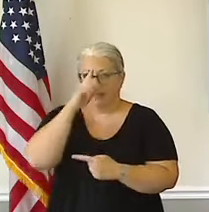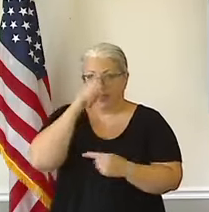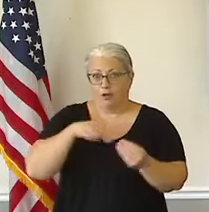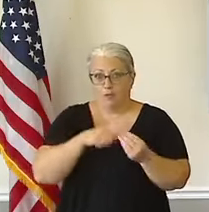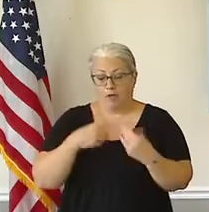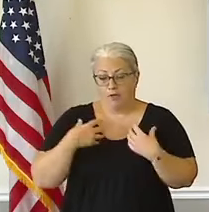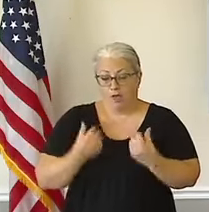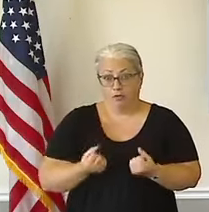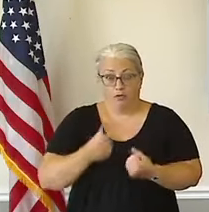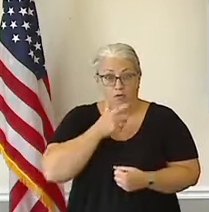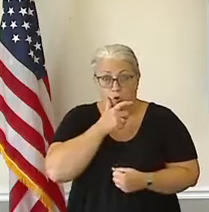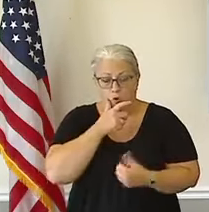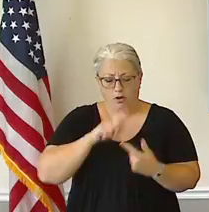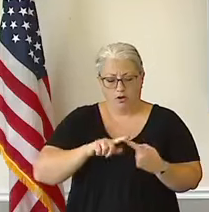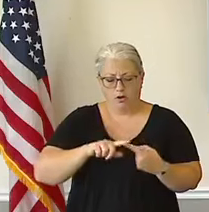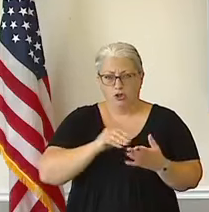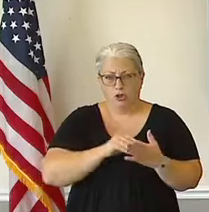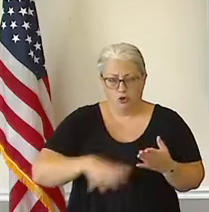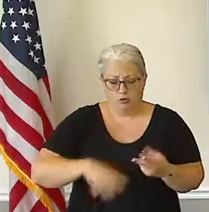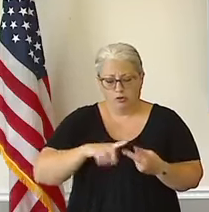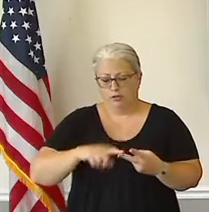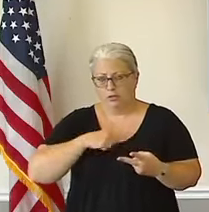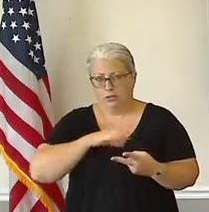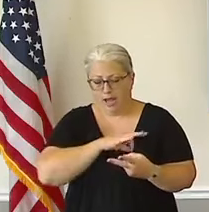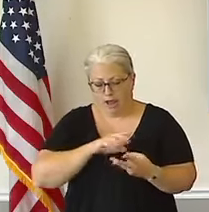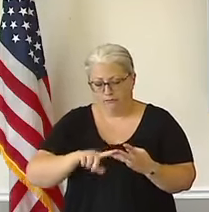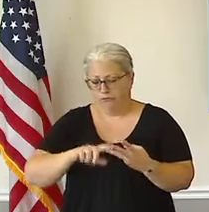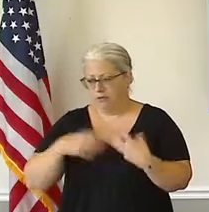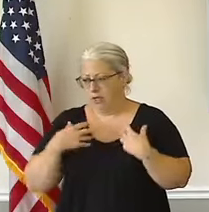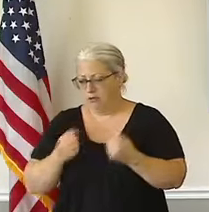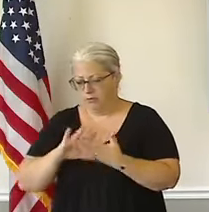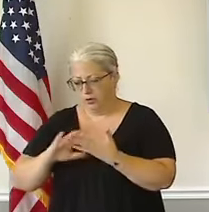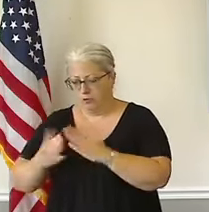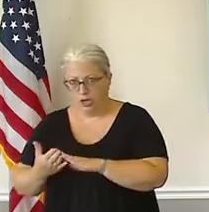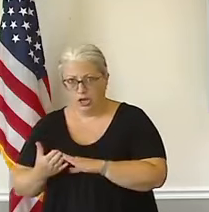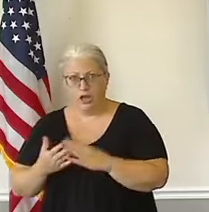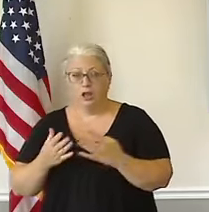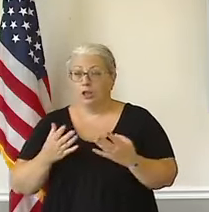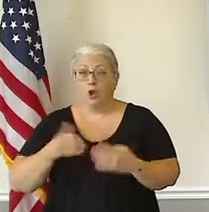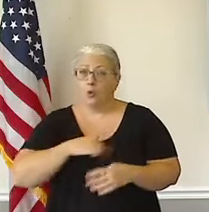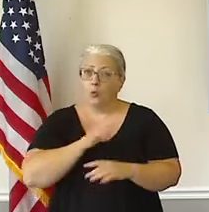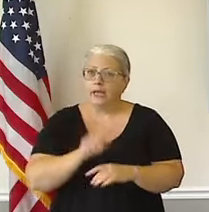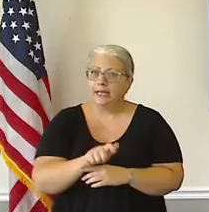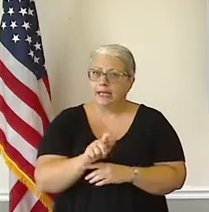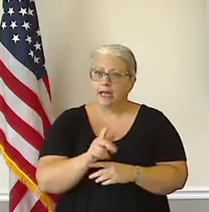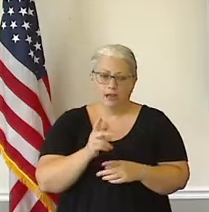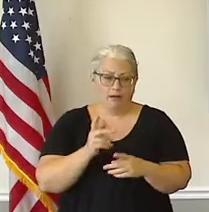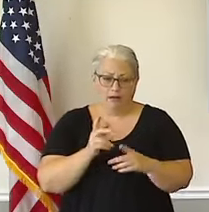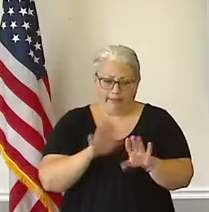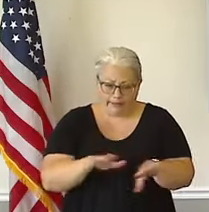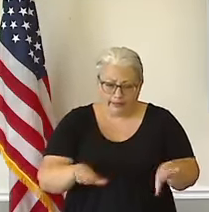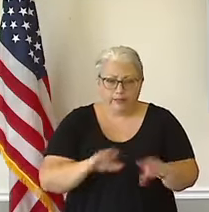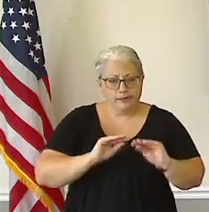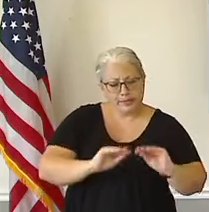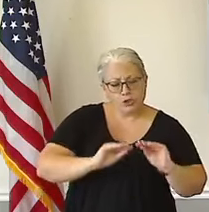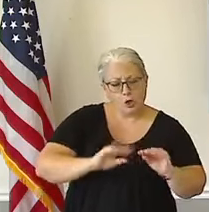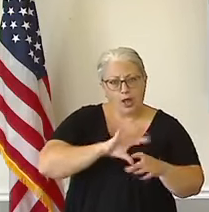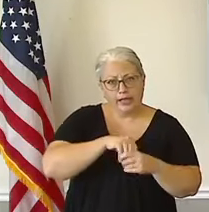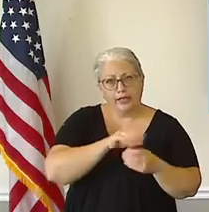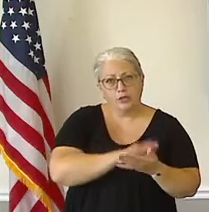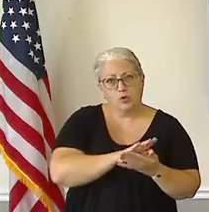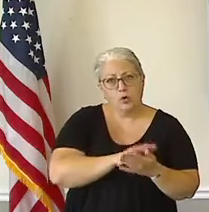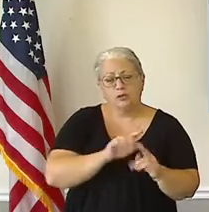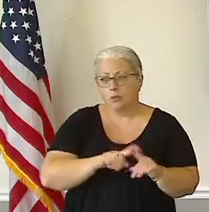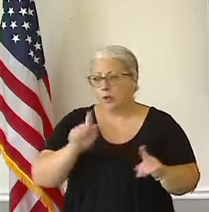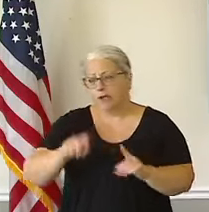staff, the health of the community. We have to be considerate of the fact that we do need people and students to be taught in schools, and we need that education. We also